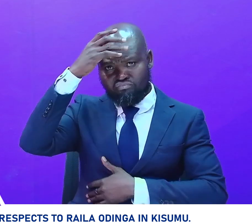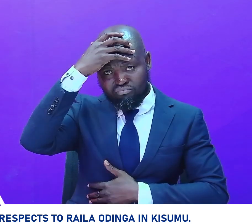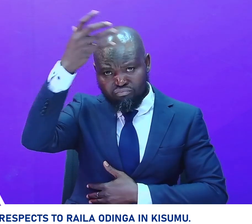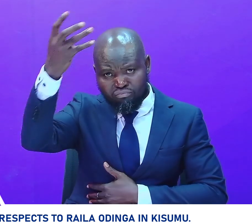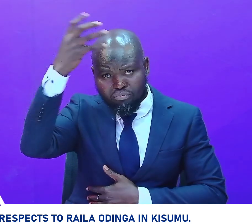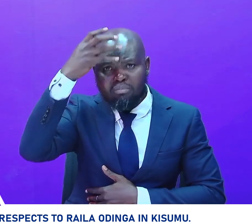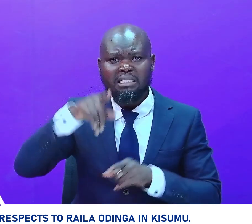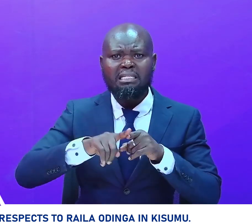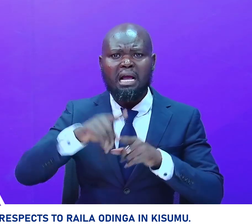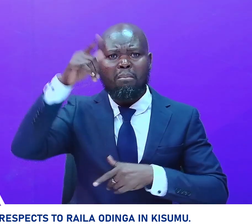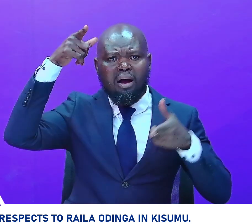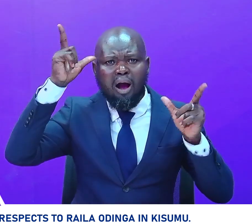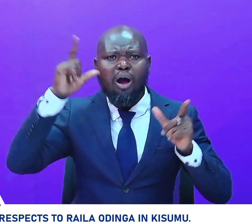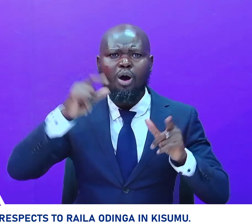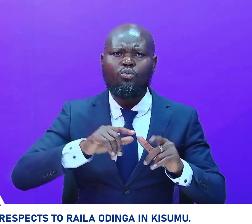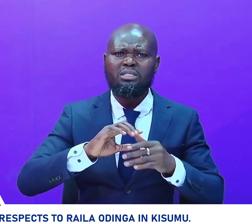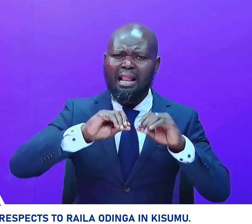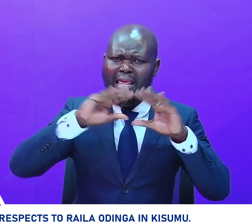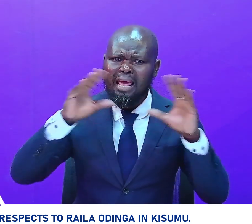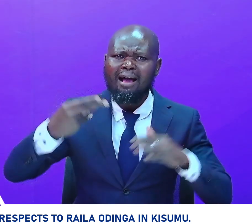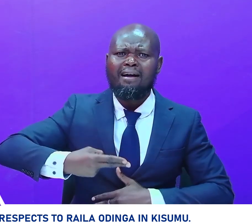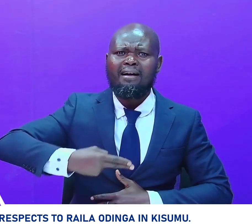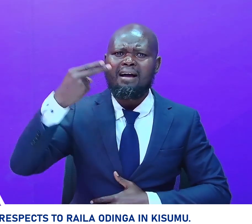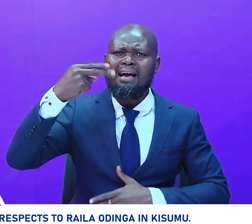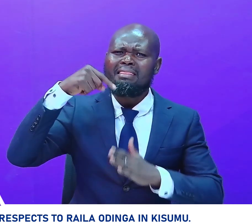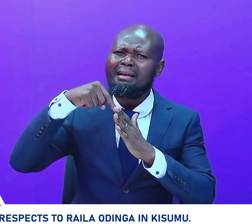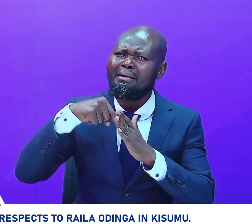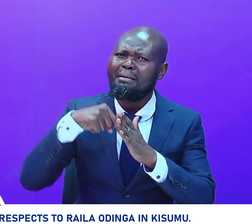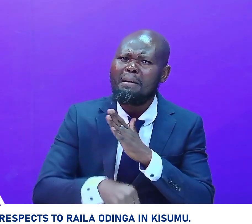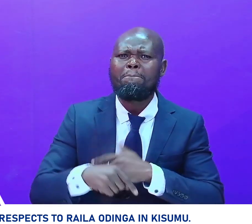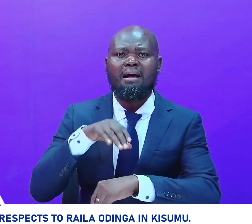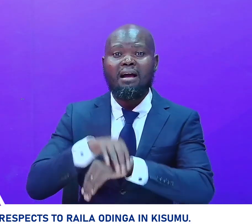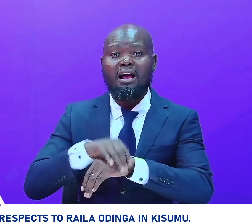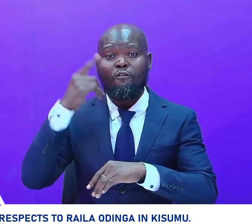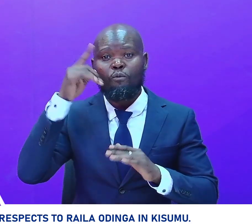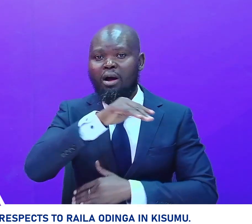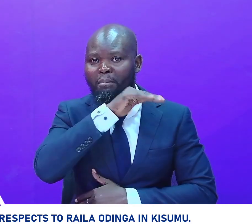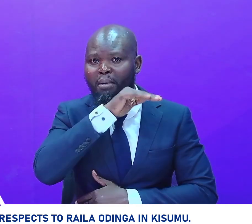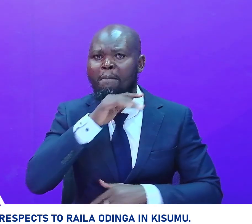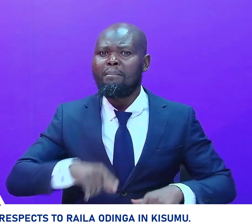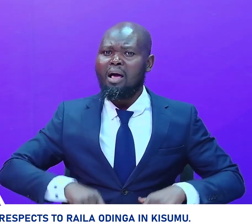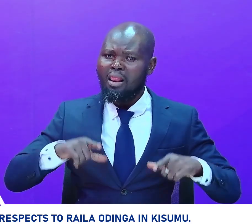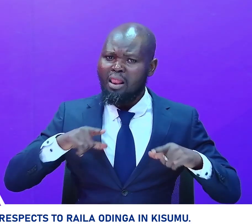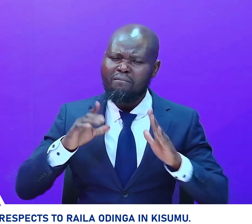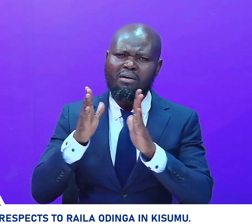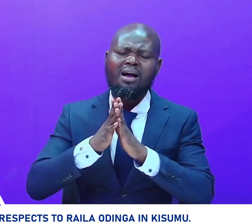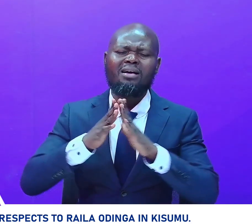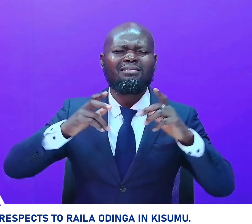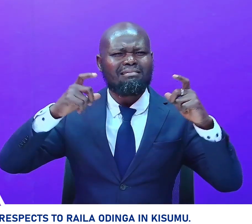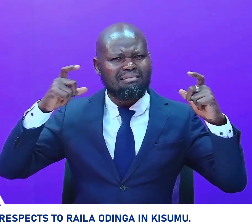and raised cow tails high as a sign of deep reverence for Odinga's life